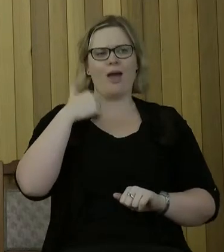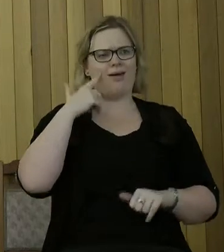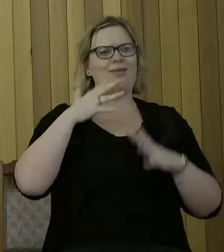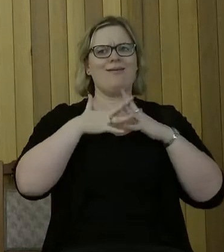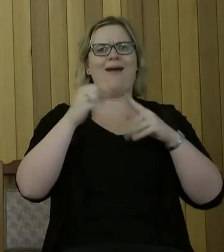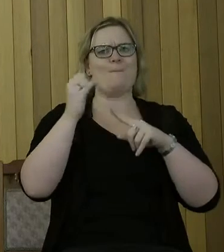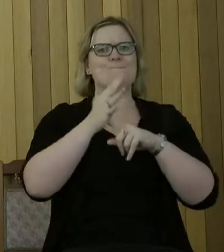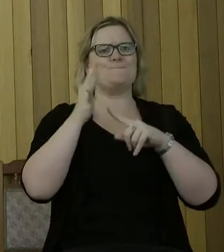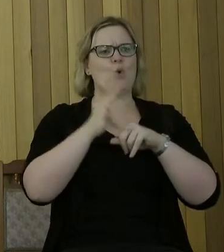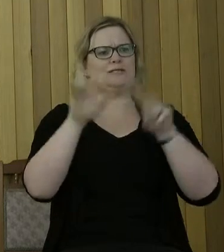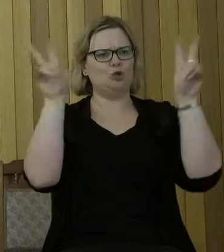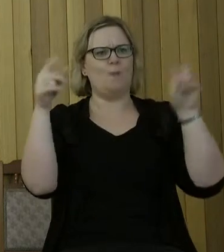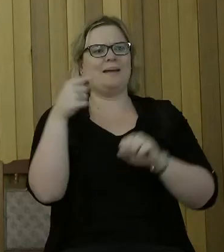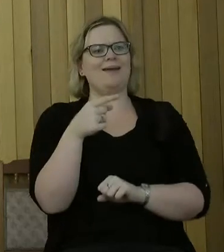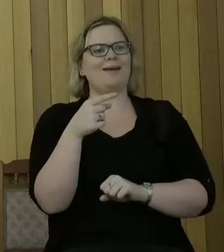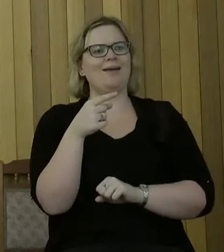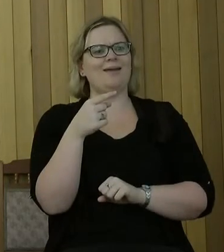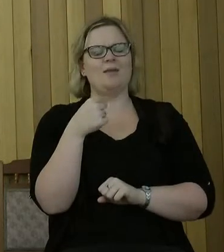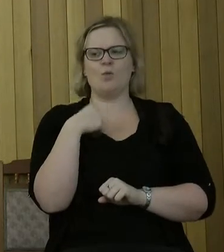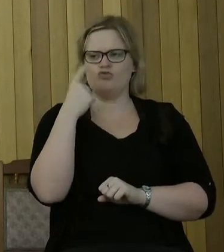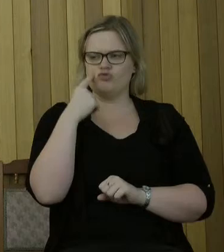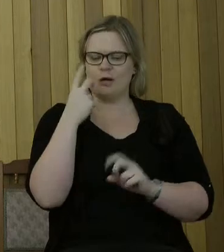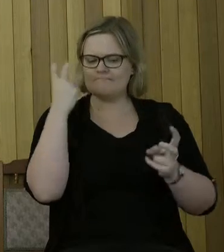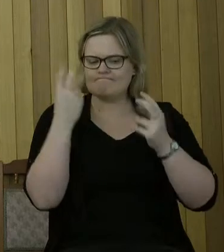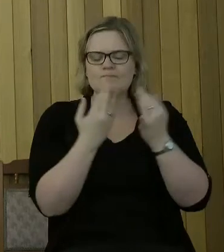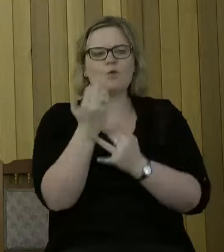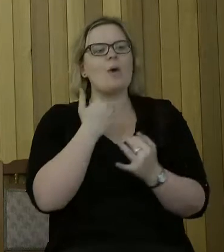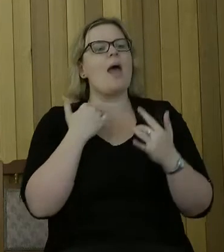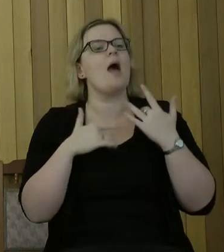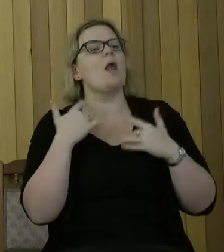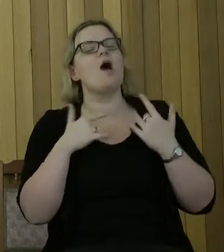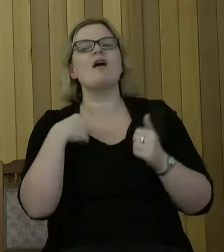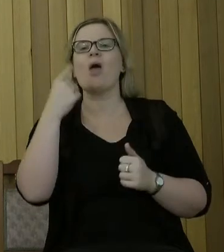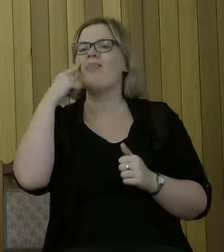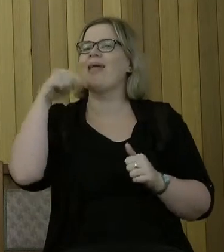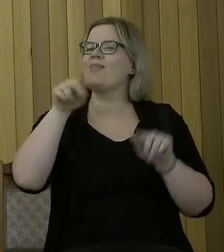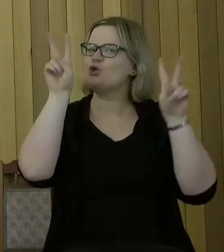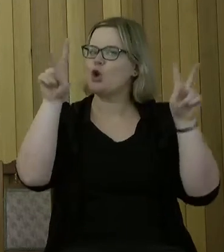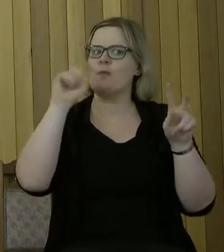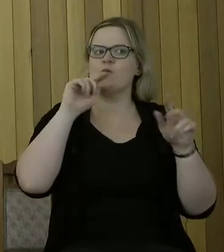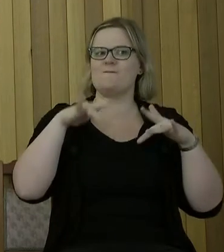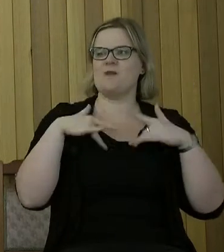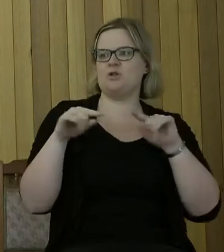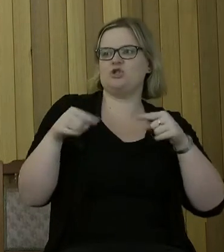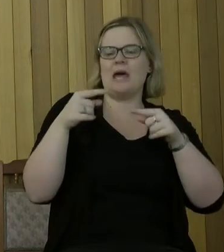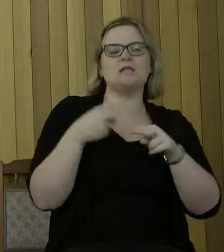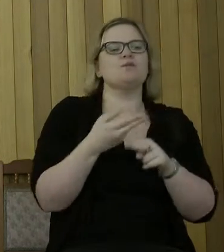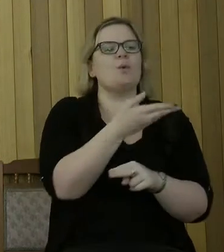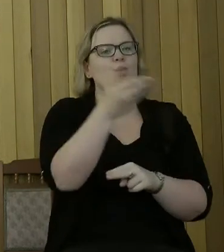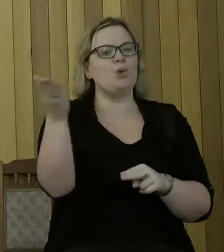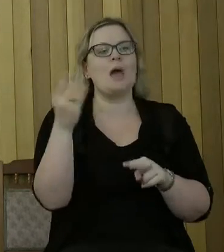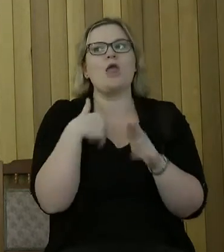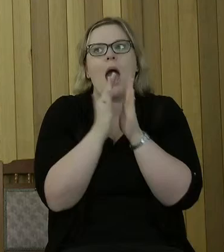important topic that we explore in our life. And it's going to be one I think will challenge you, and I pray will inspire